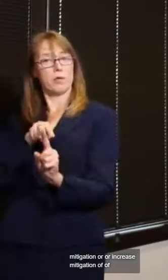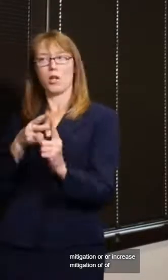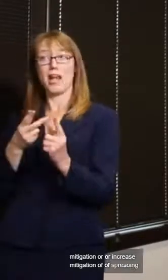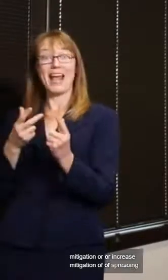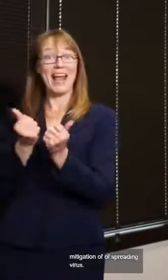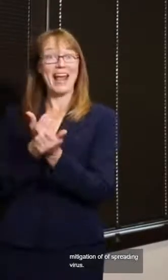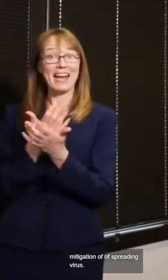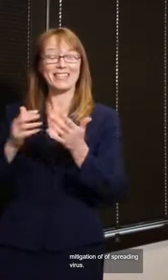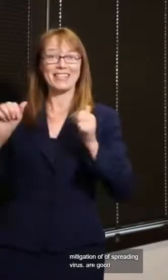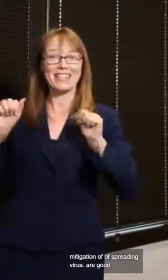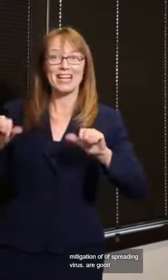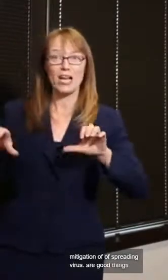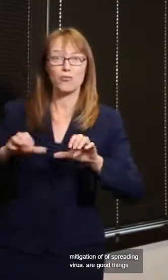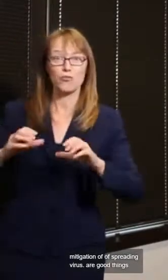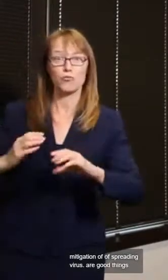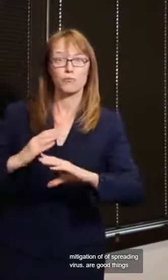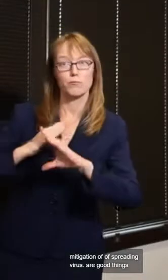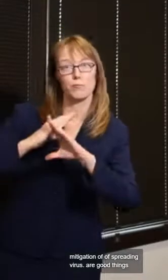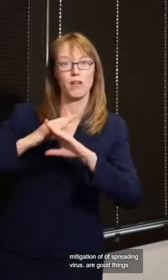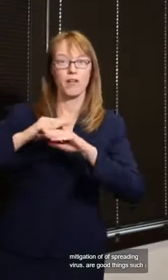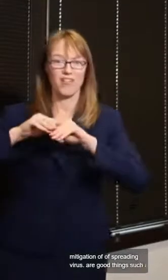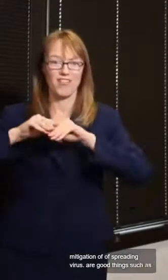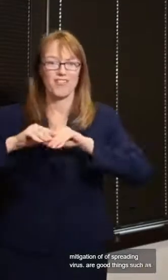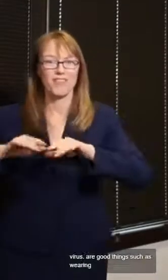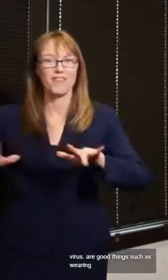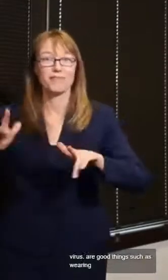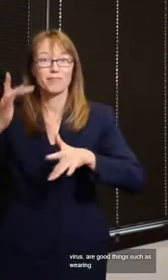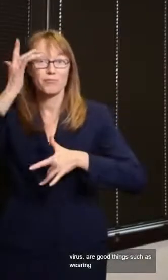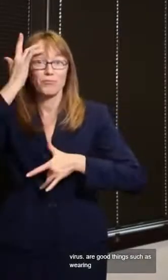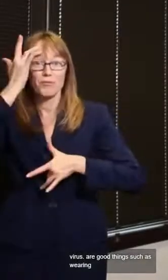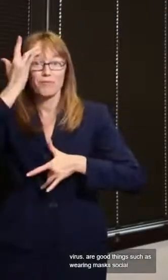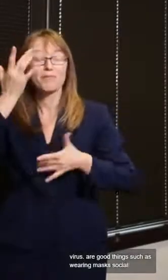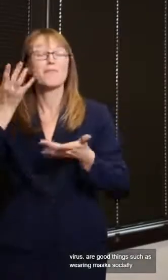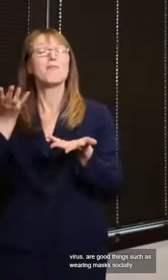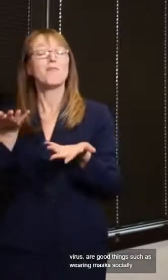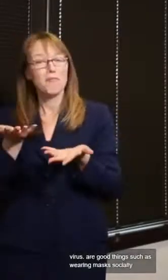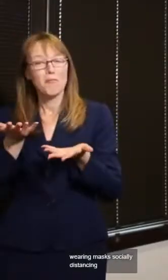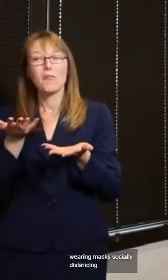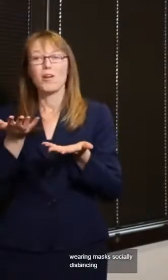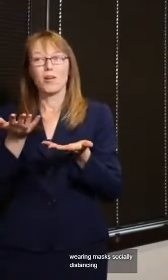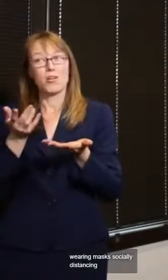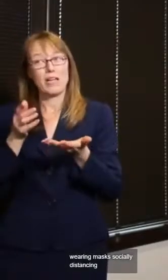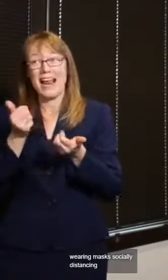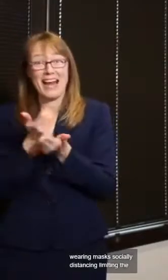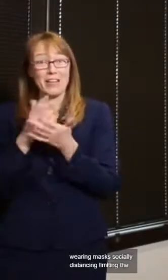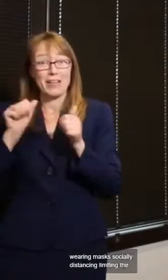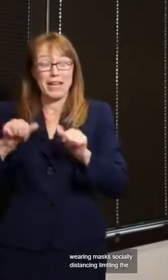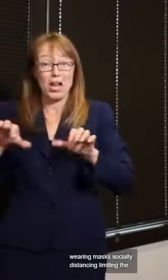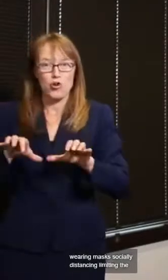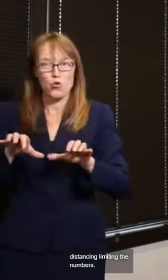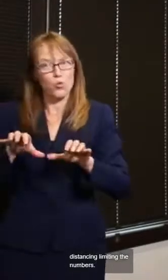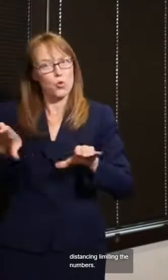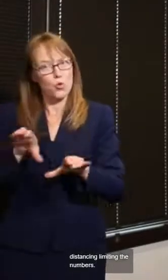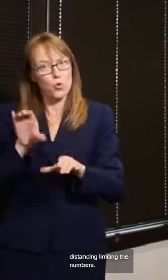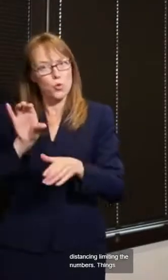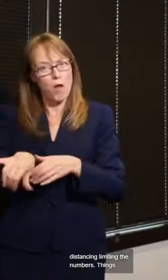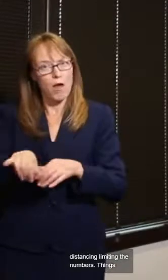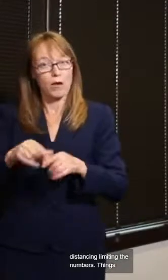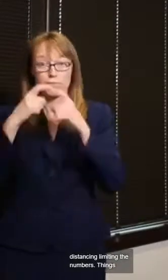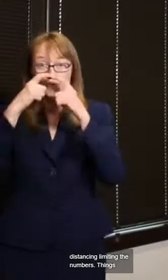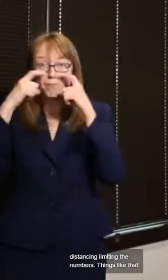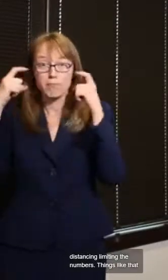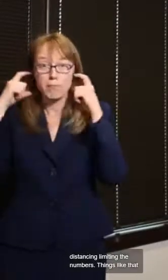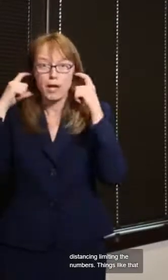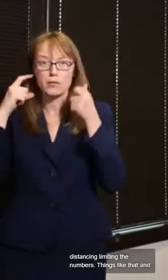virus are good things, such as wearing masks, socially distancing, limiting the numbers in crowds, things like